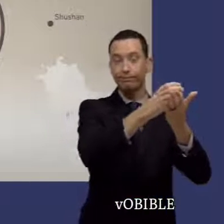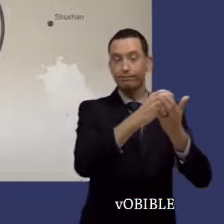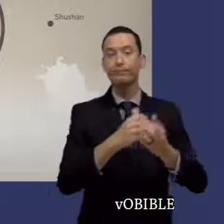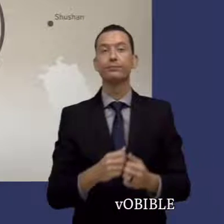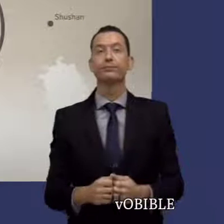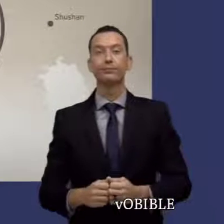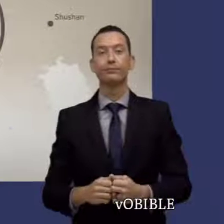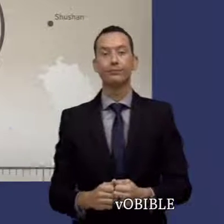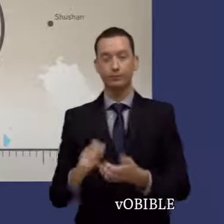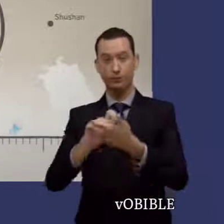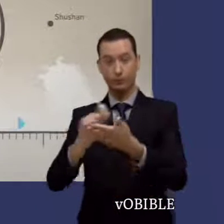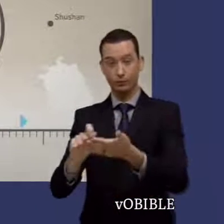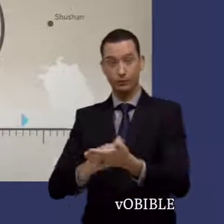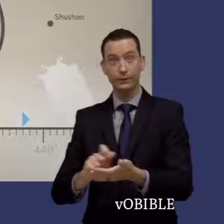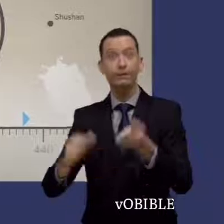King Artaxerxes.